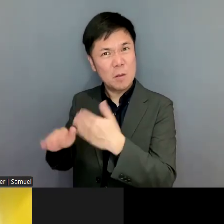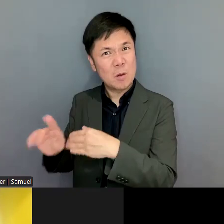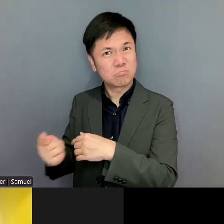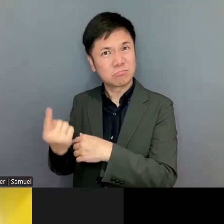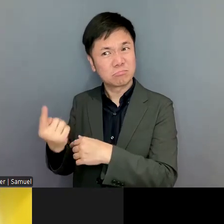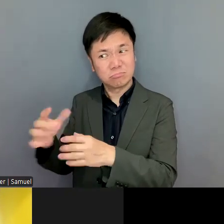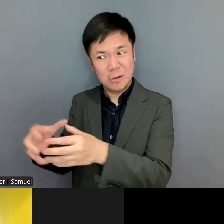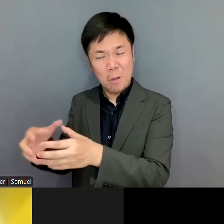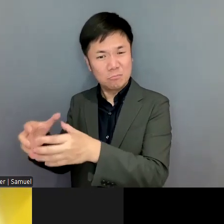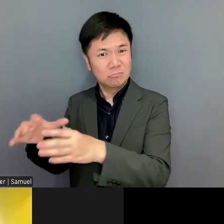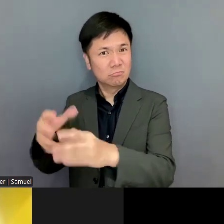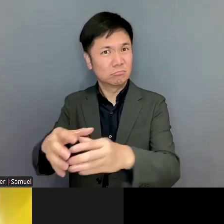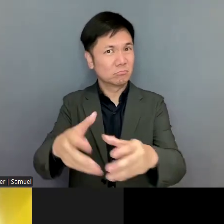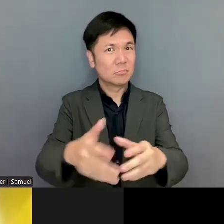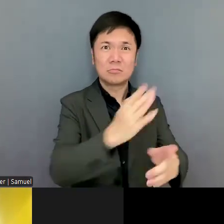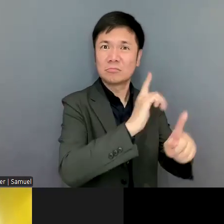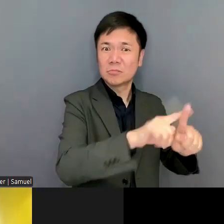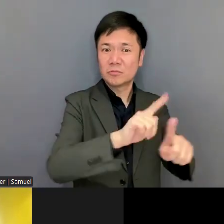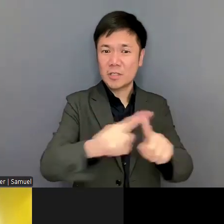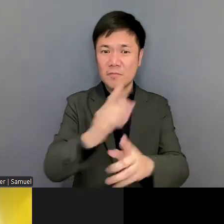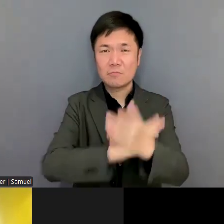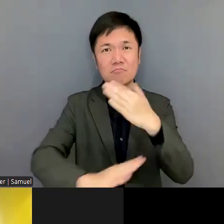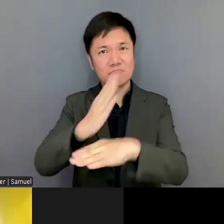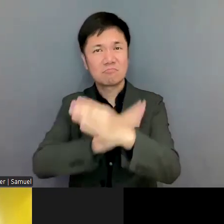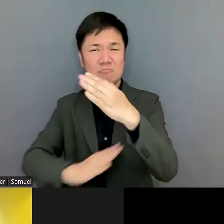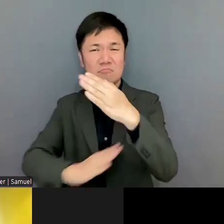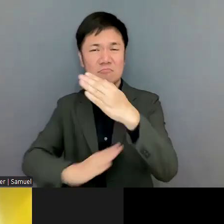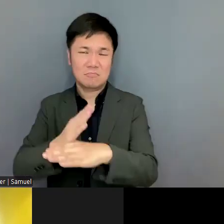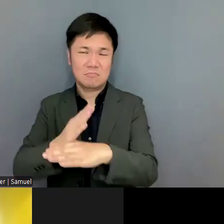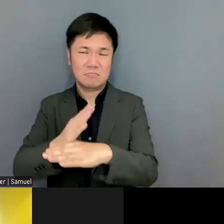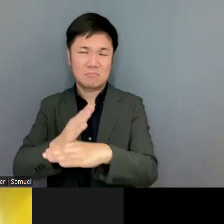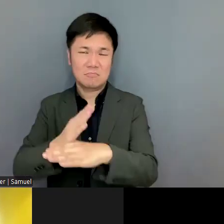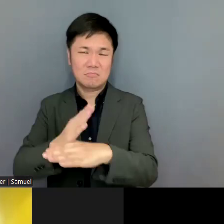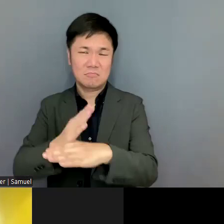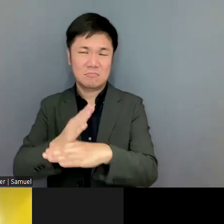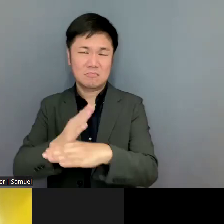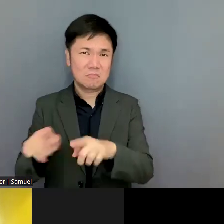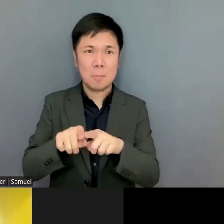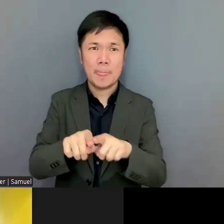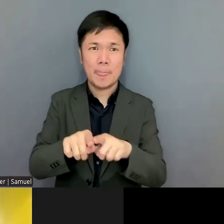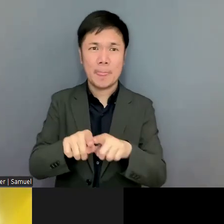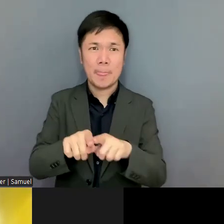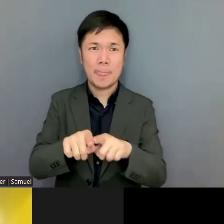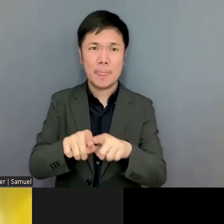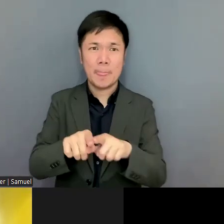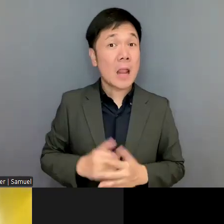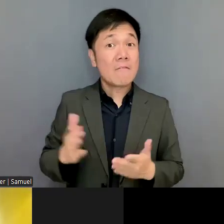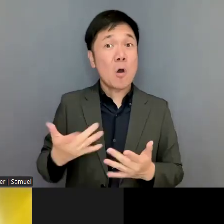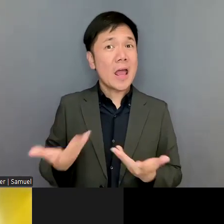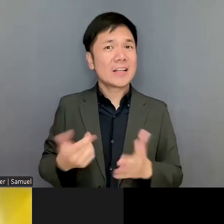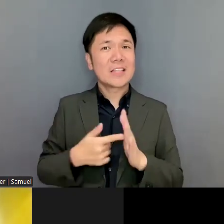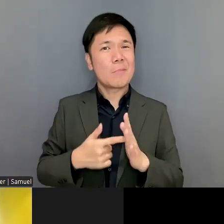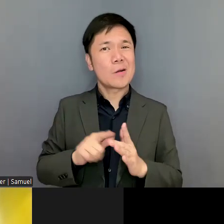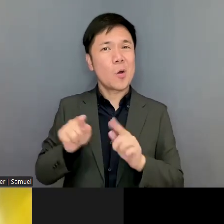with disabilities. también se pueden When it comes ejercer to viviendo en una comunidad some work, indígena. let's say working Tenemos que conditions, buscar, claro, we need